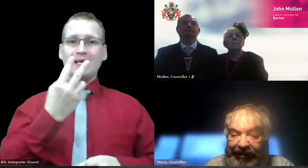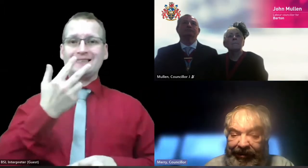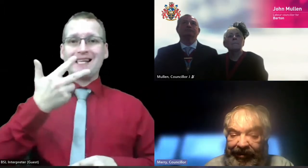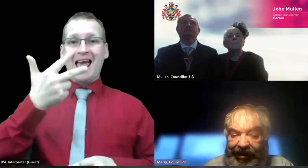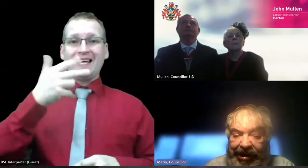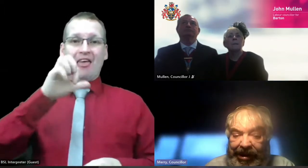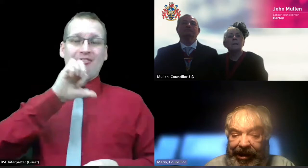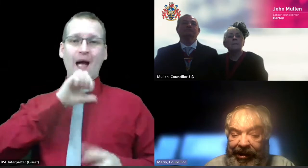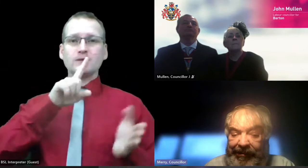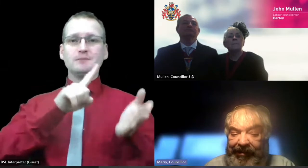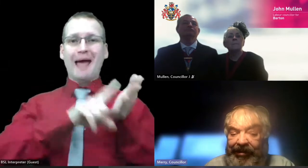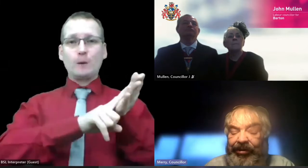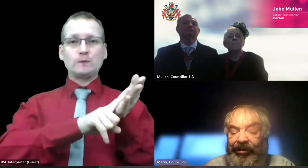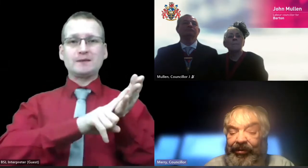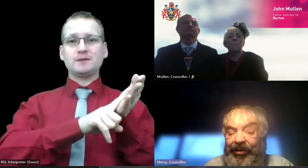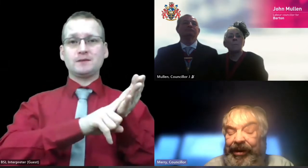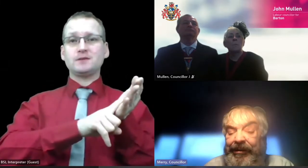£28,000